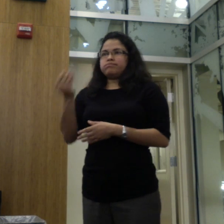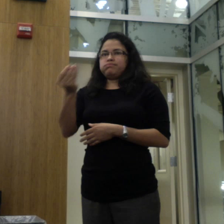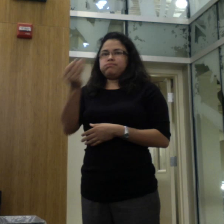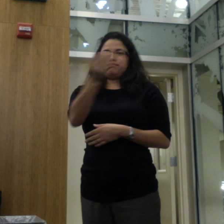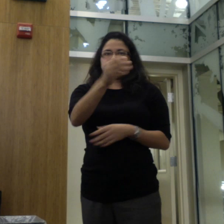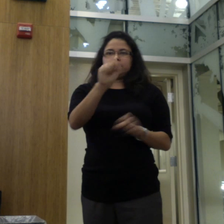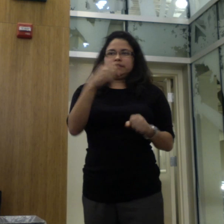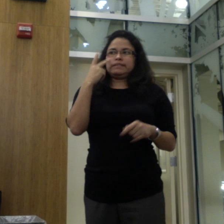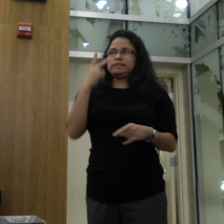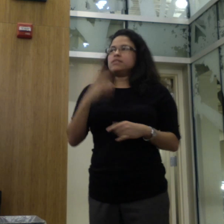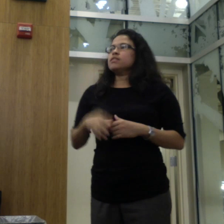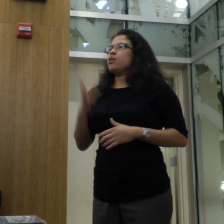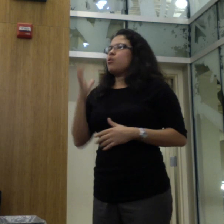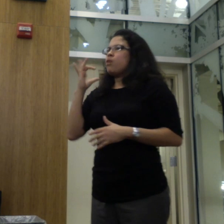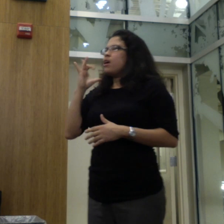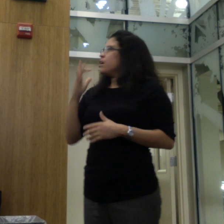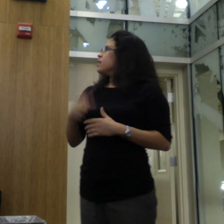Now,